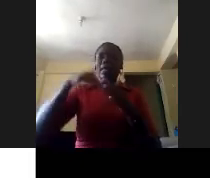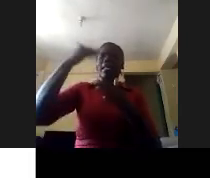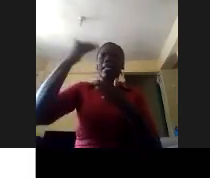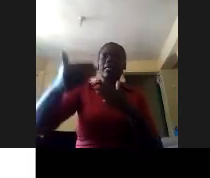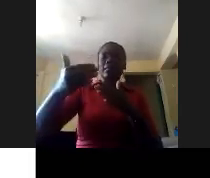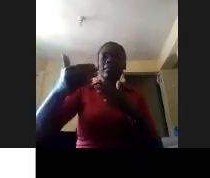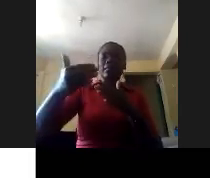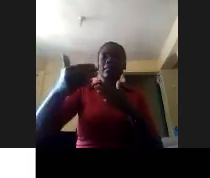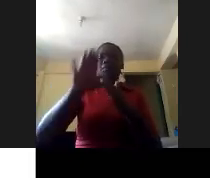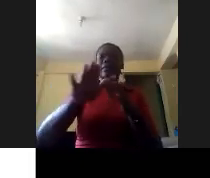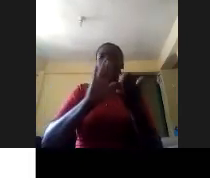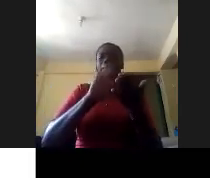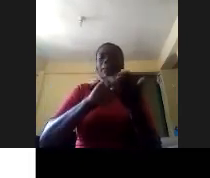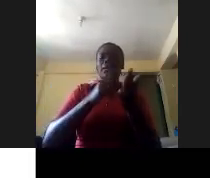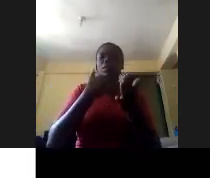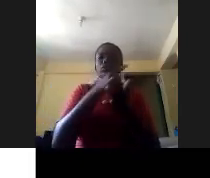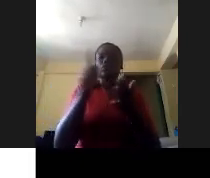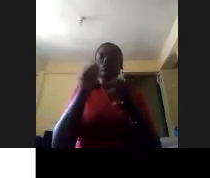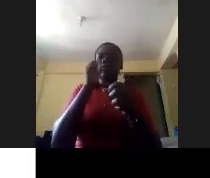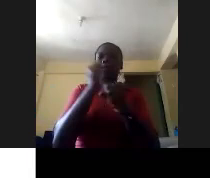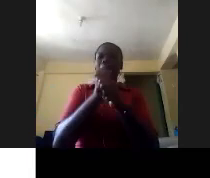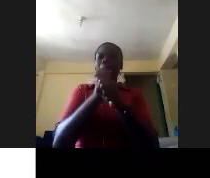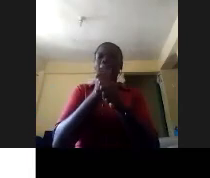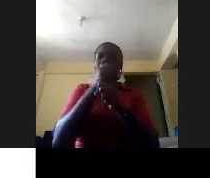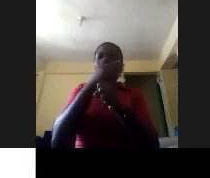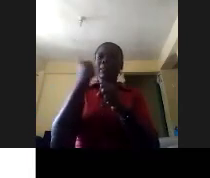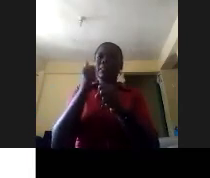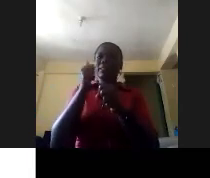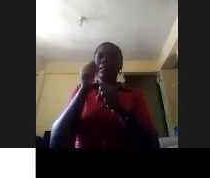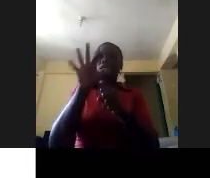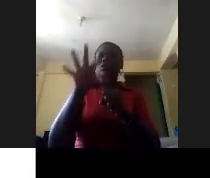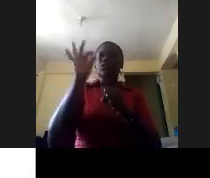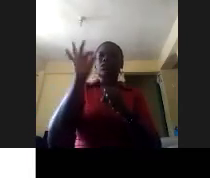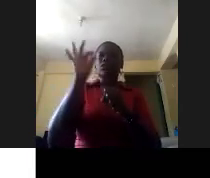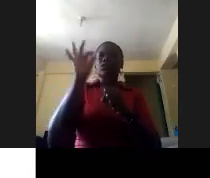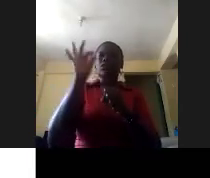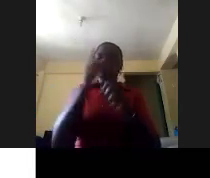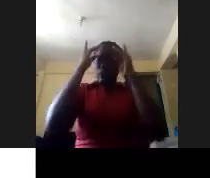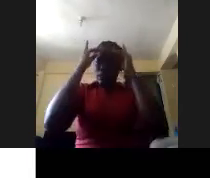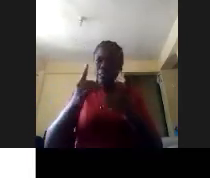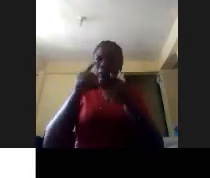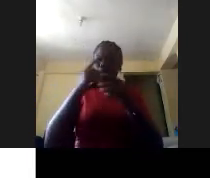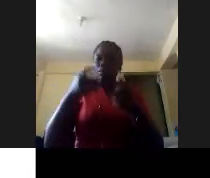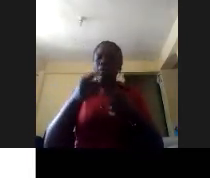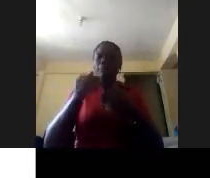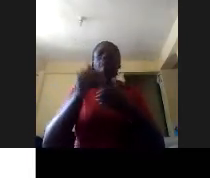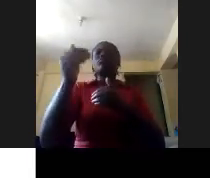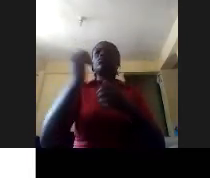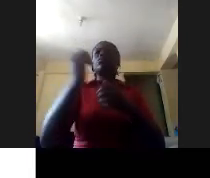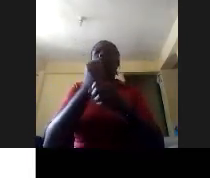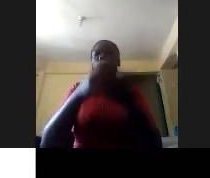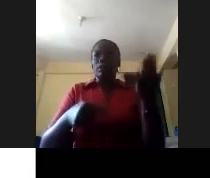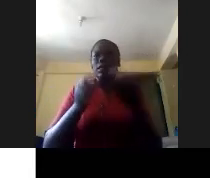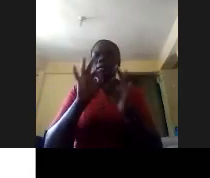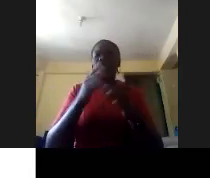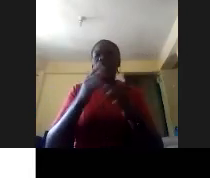you to make that next best choice. I want you to decide what is it that I want to do from here. Yeah? And if your answer is, I